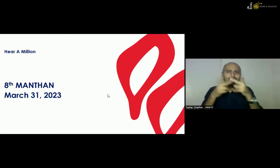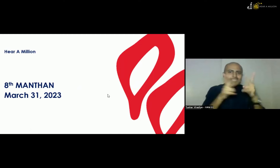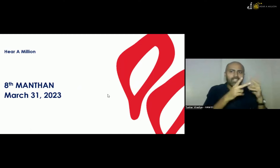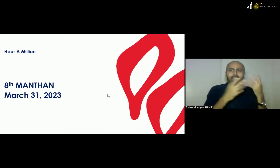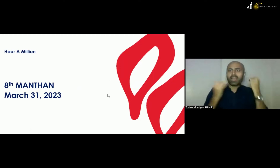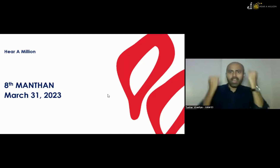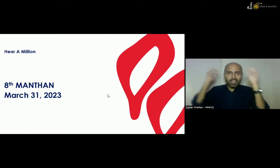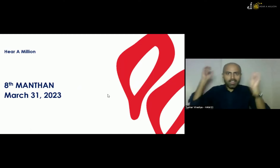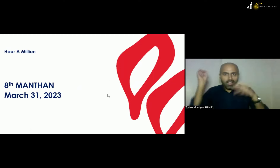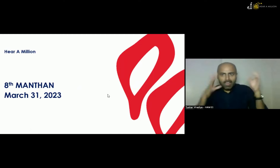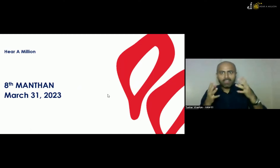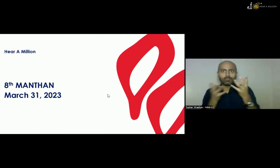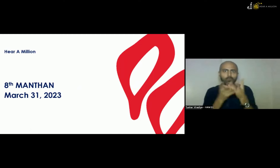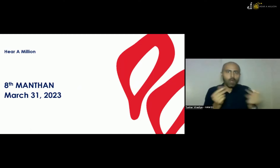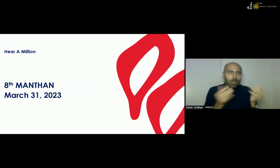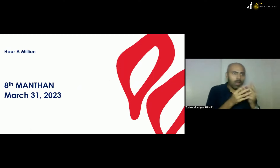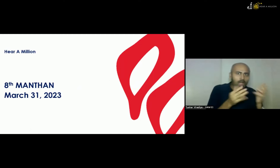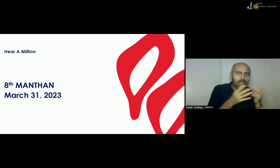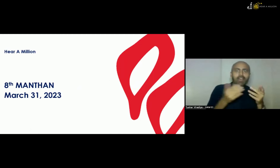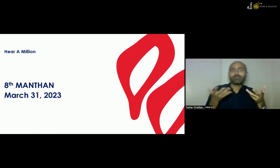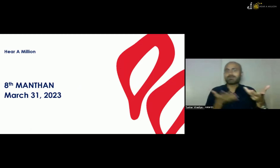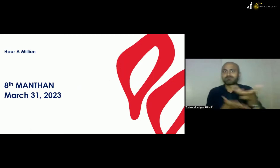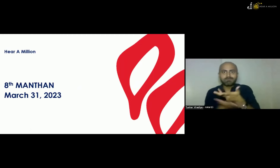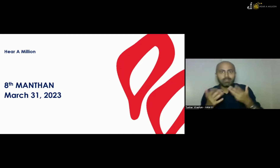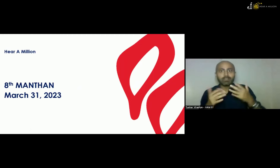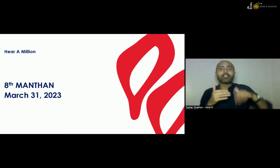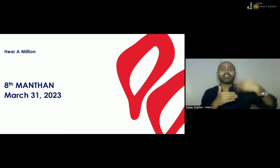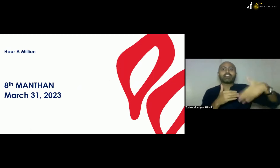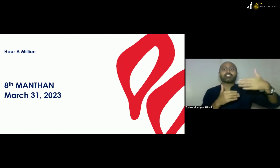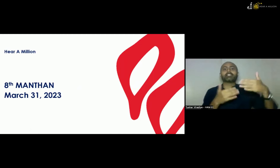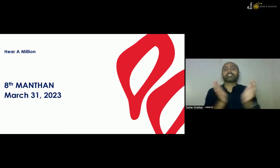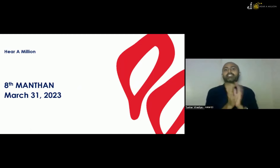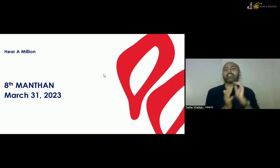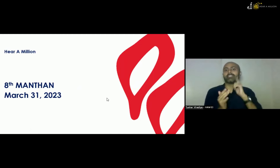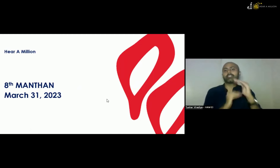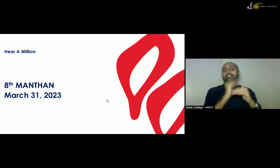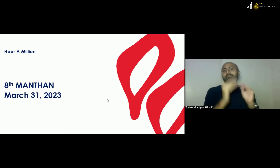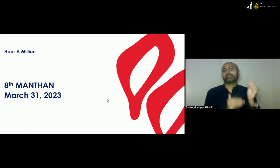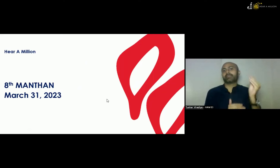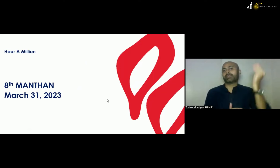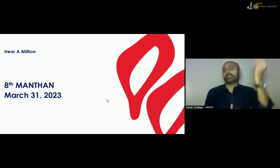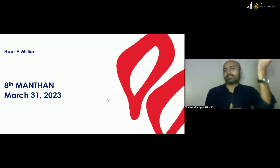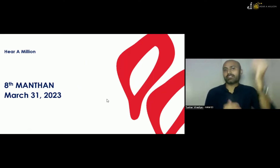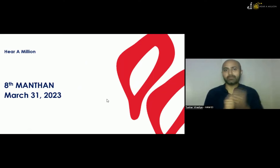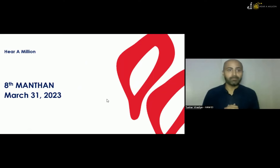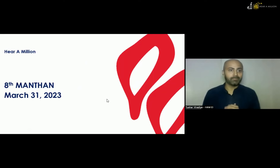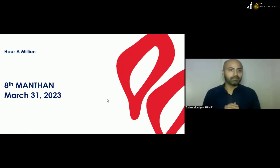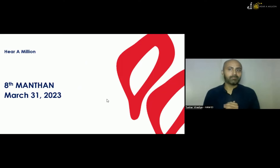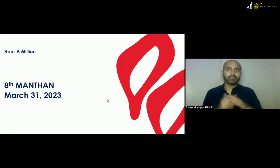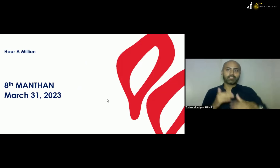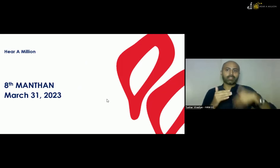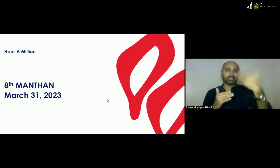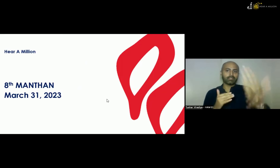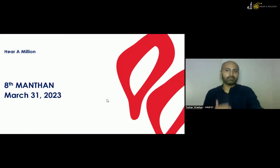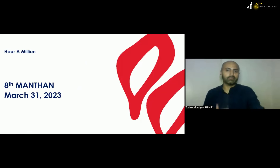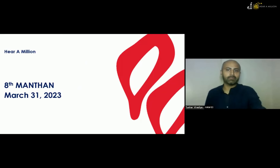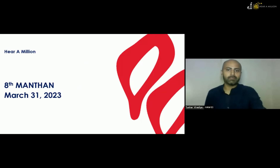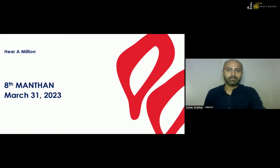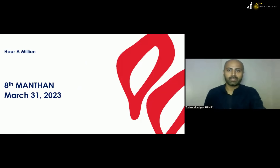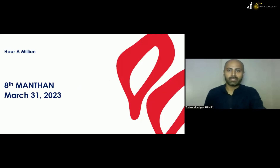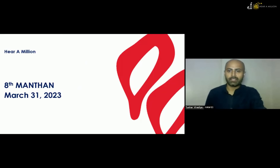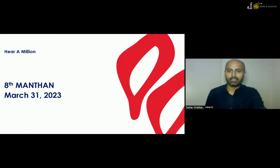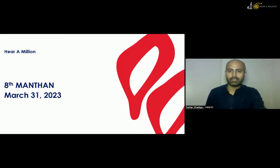could grow the deaf community and we can resolve the queries and we can provide the solutions, and that's how